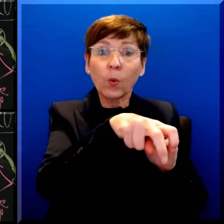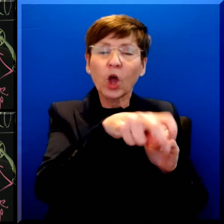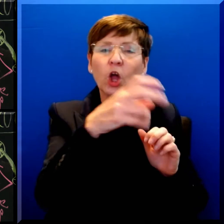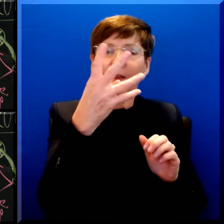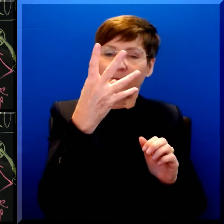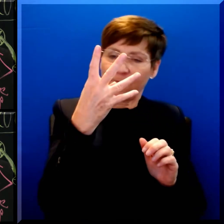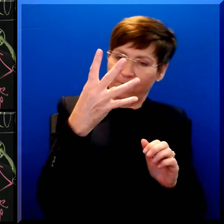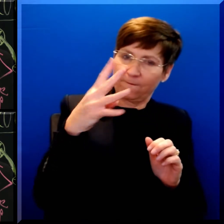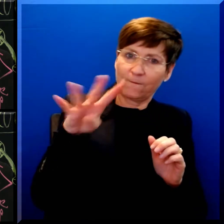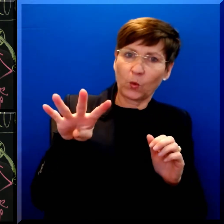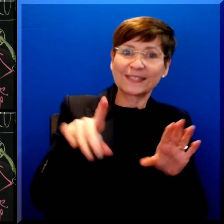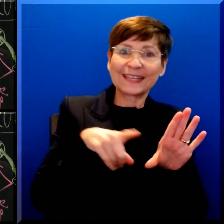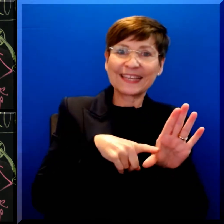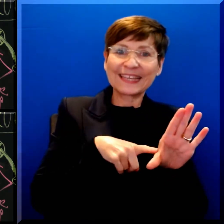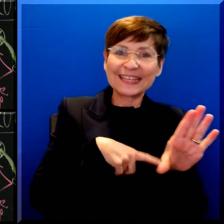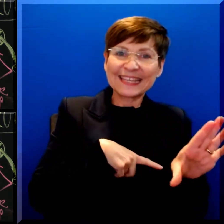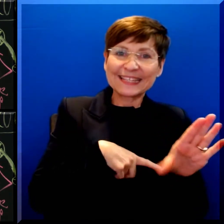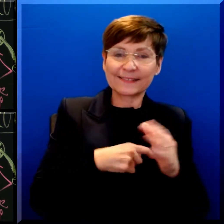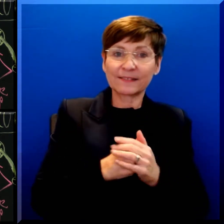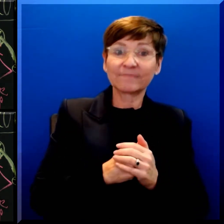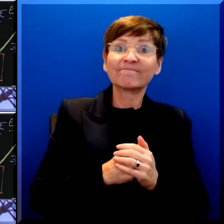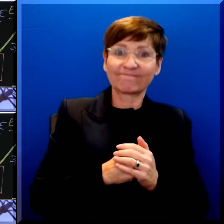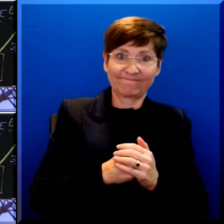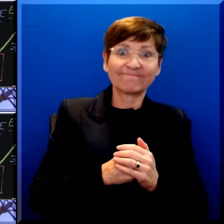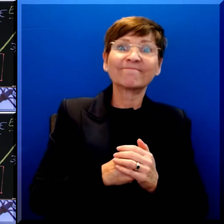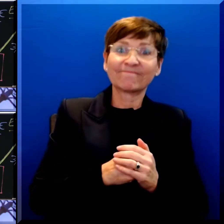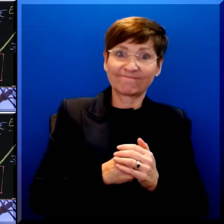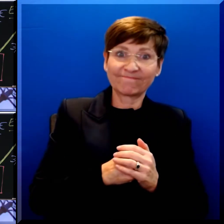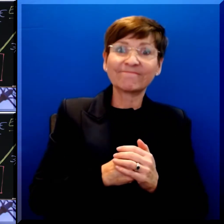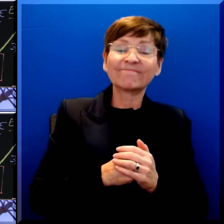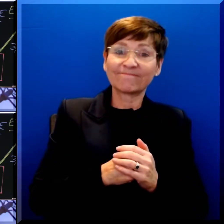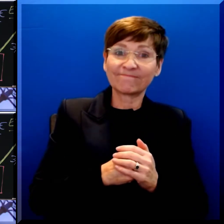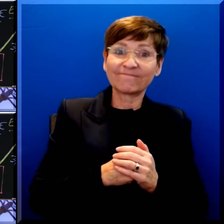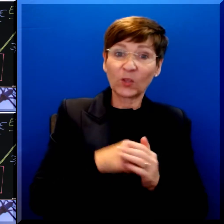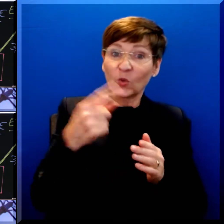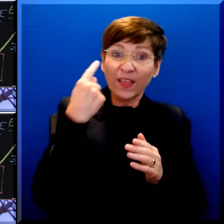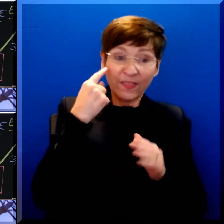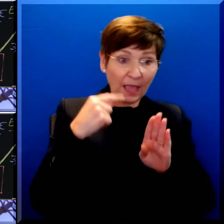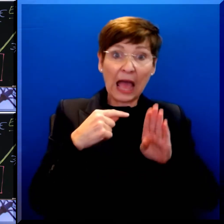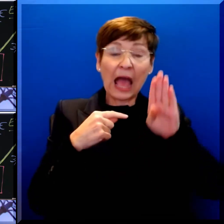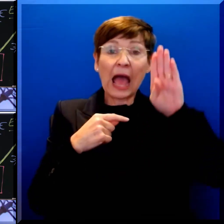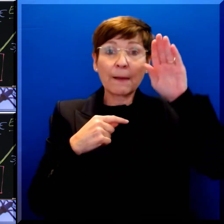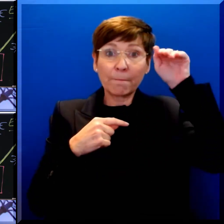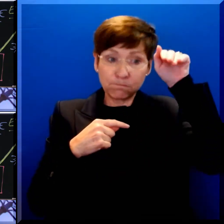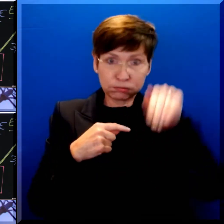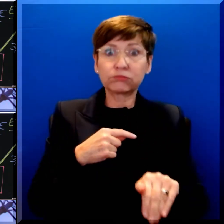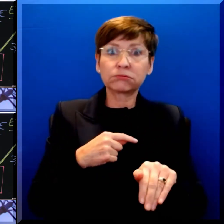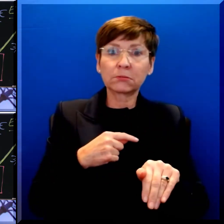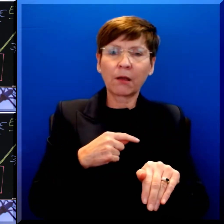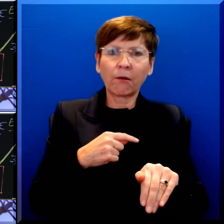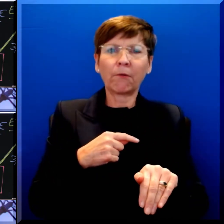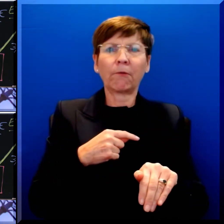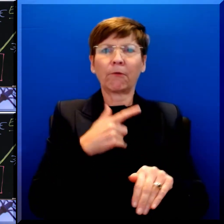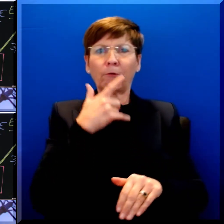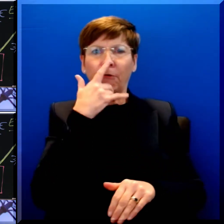years. What? You kidding me? 40 years. You talk about a dip. After Egypt, Moses probably